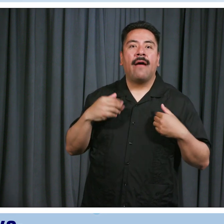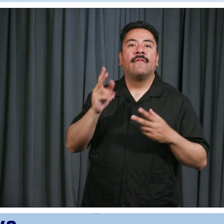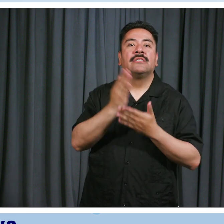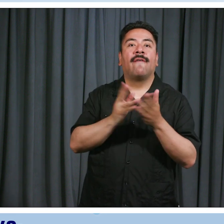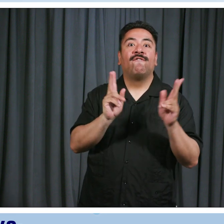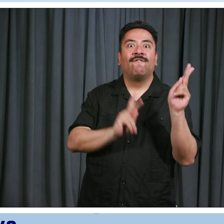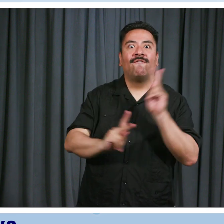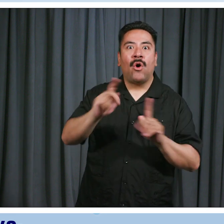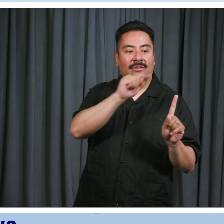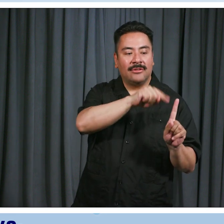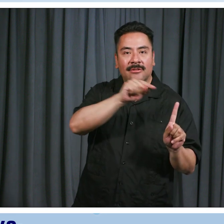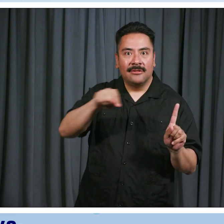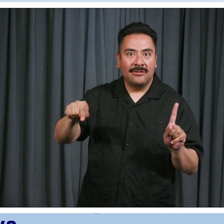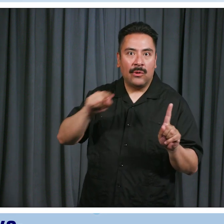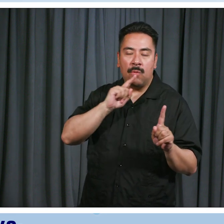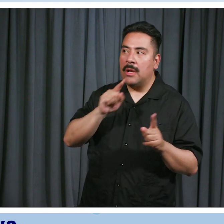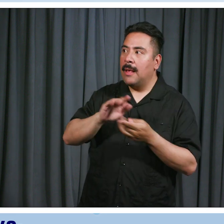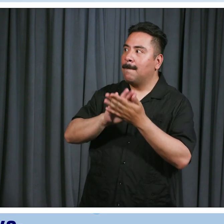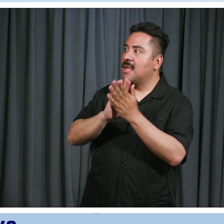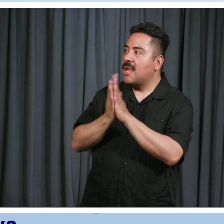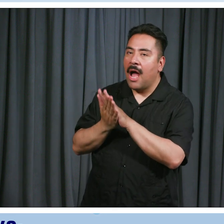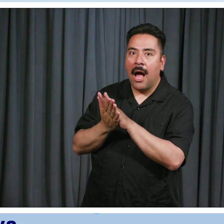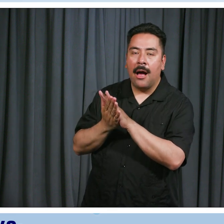who've like really become